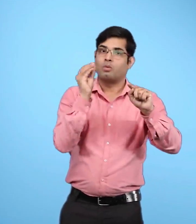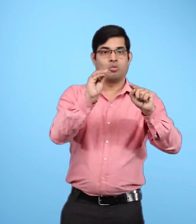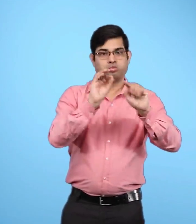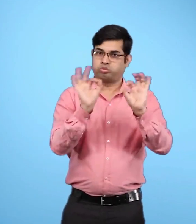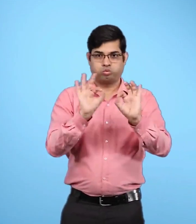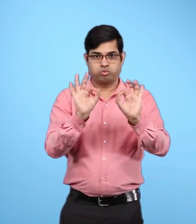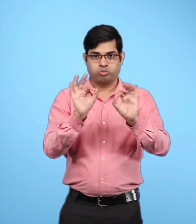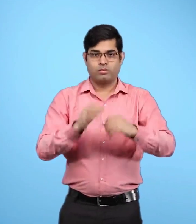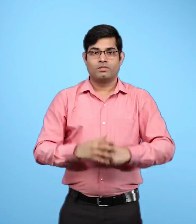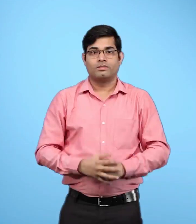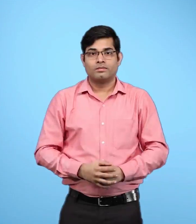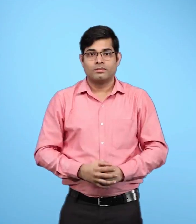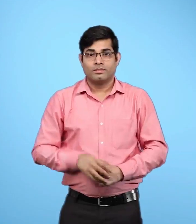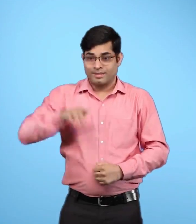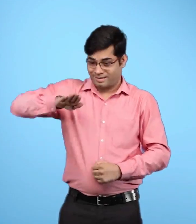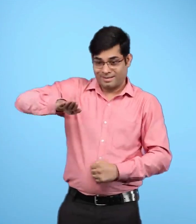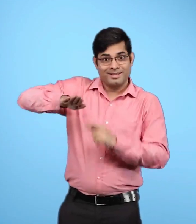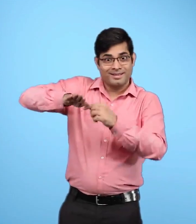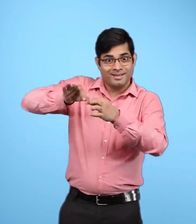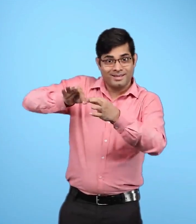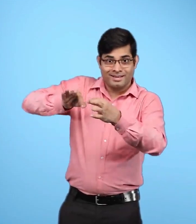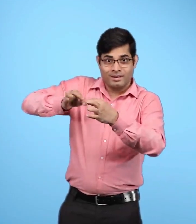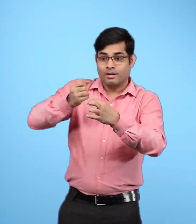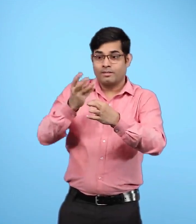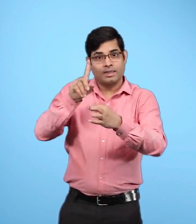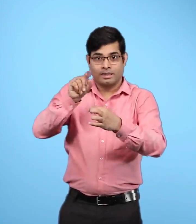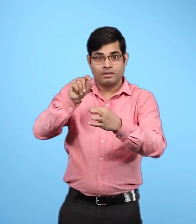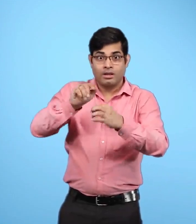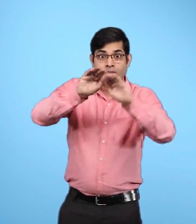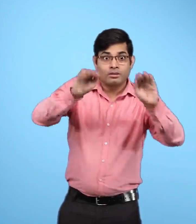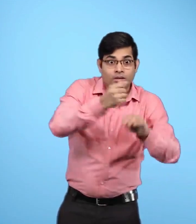space for writing the number of children having shoe size 10.